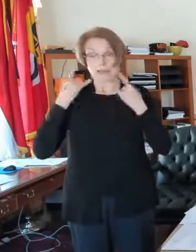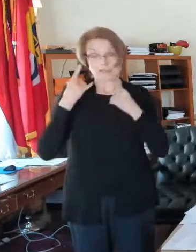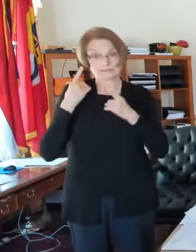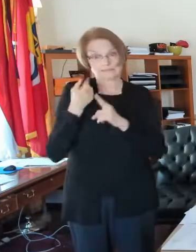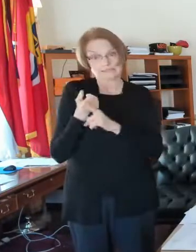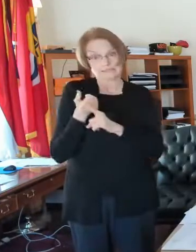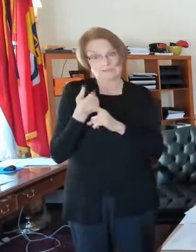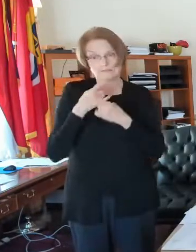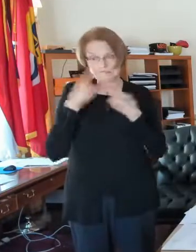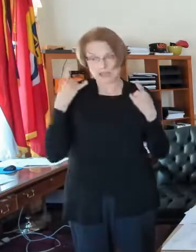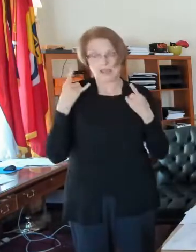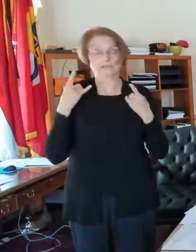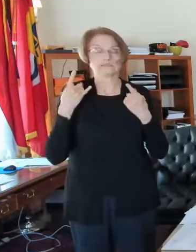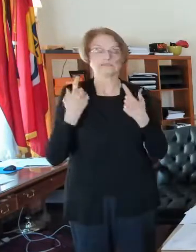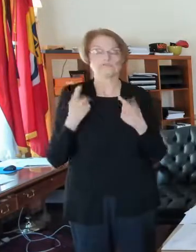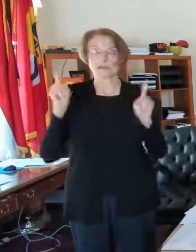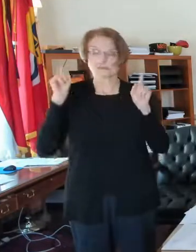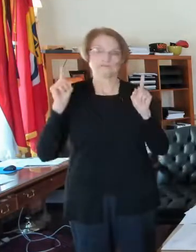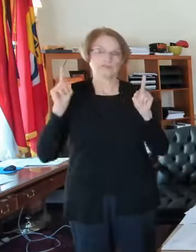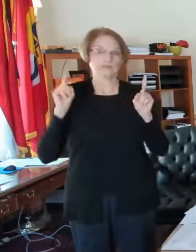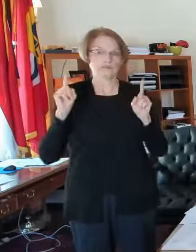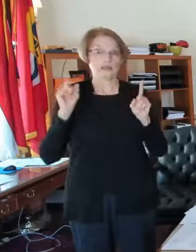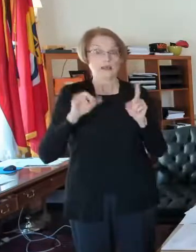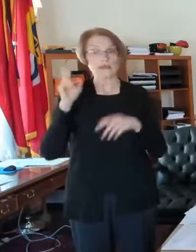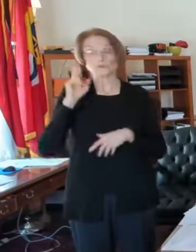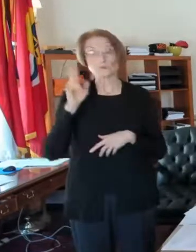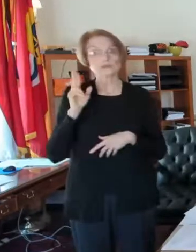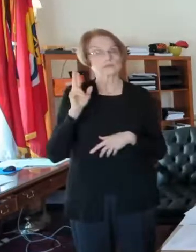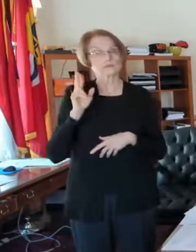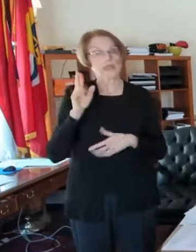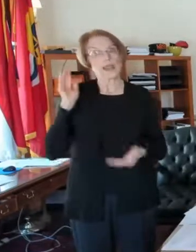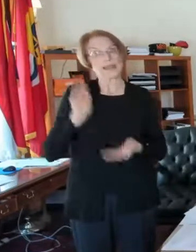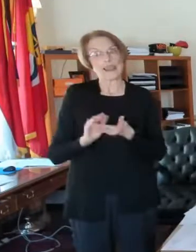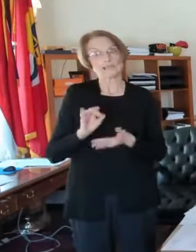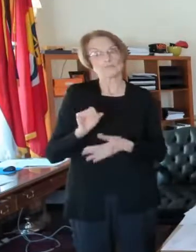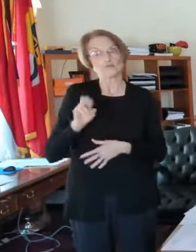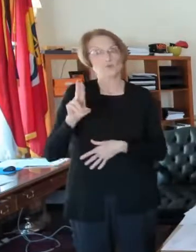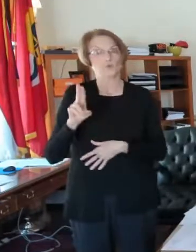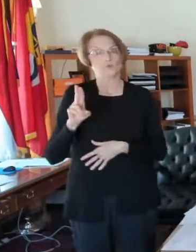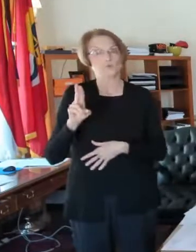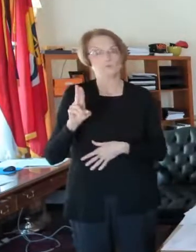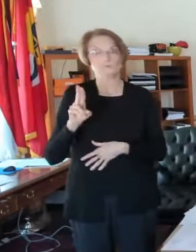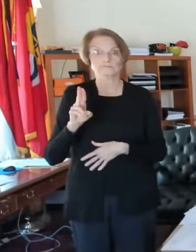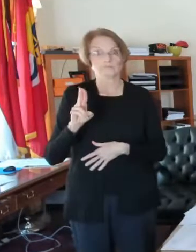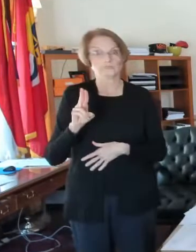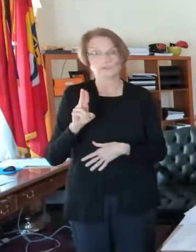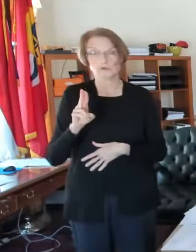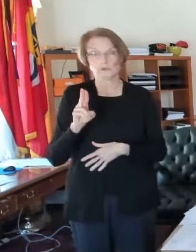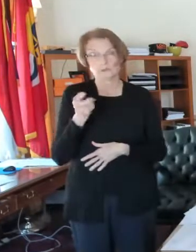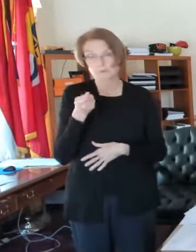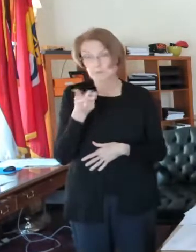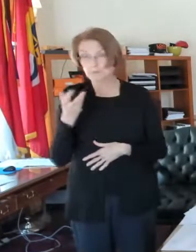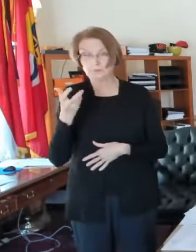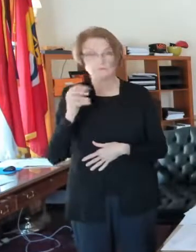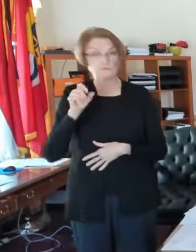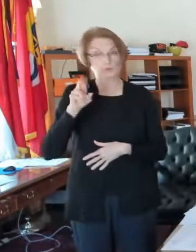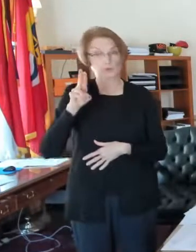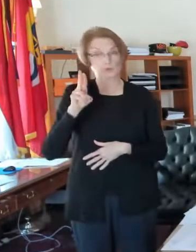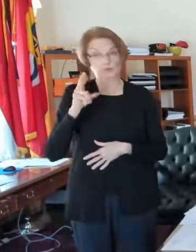a really effective. That's why we also don't have any flu, hardly any flu this